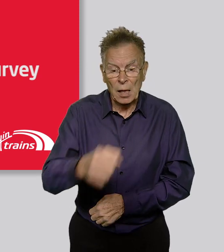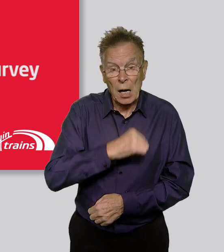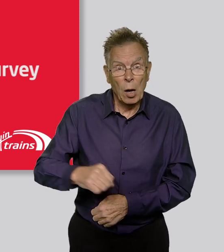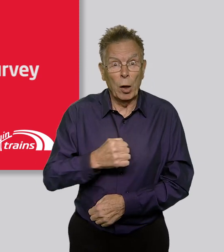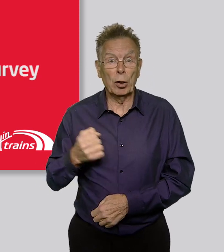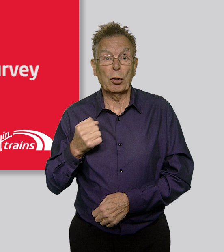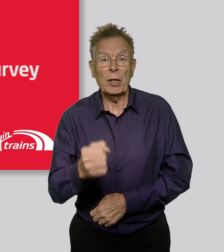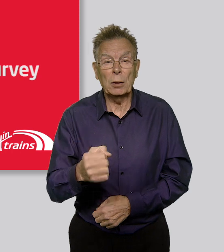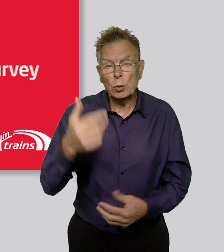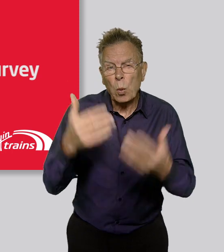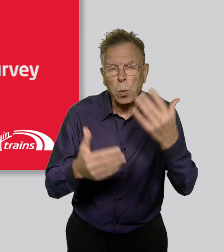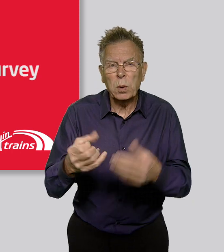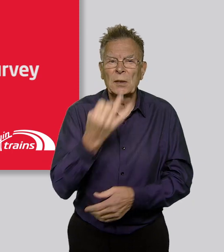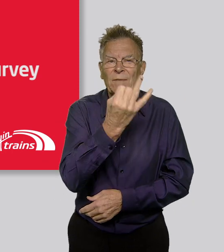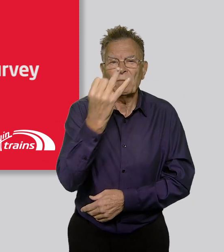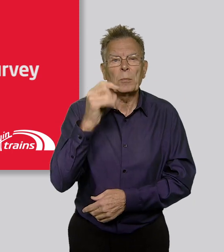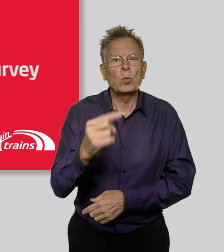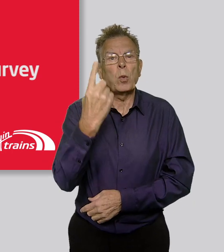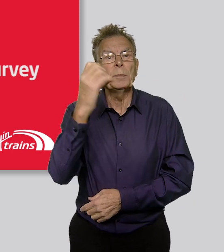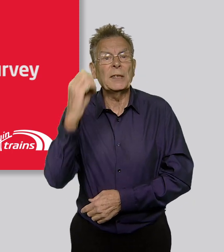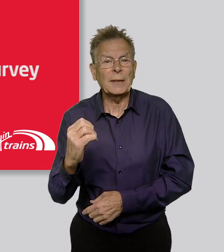77.5%. Our train score